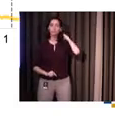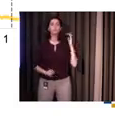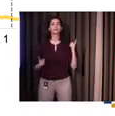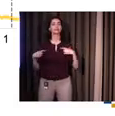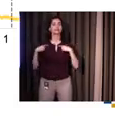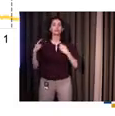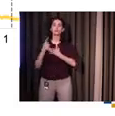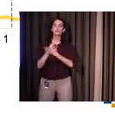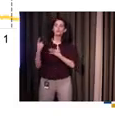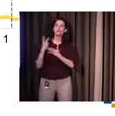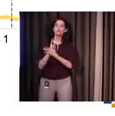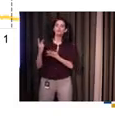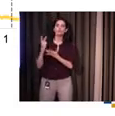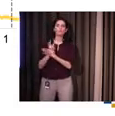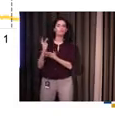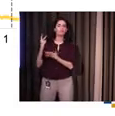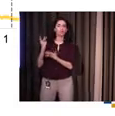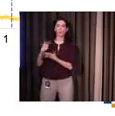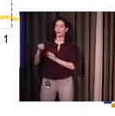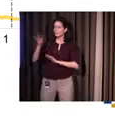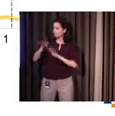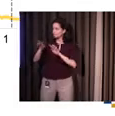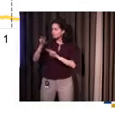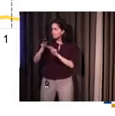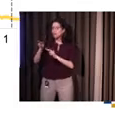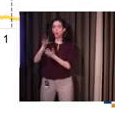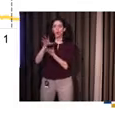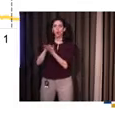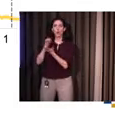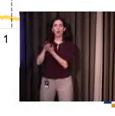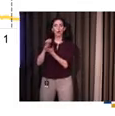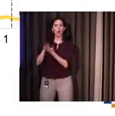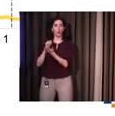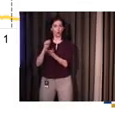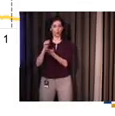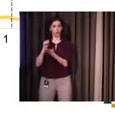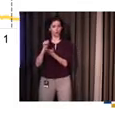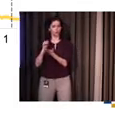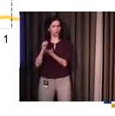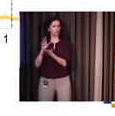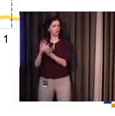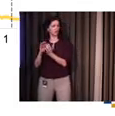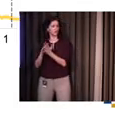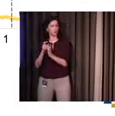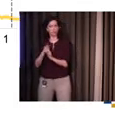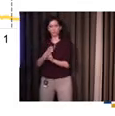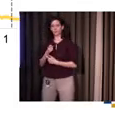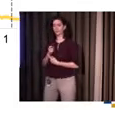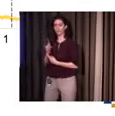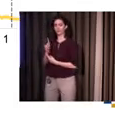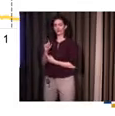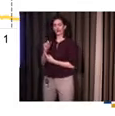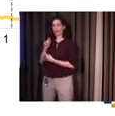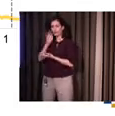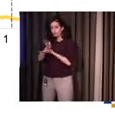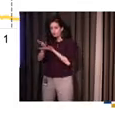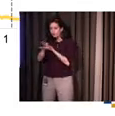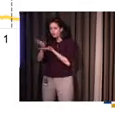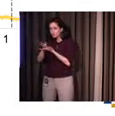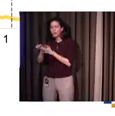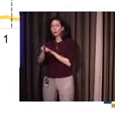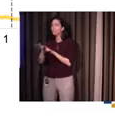few weeks, and this is coming from contact tracing data that we have and in discussions with our regional medical directors across the